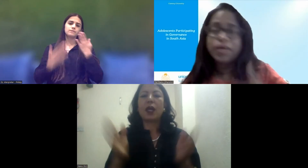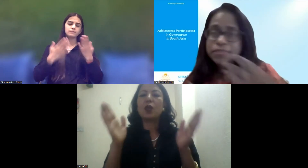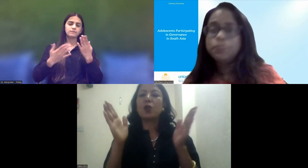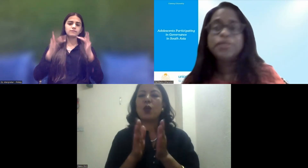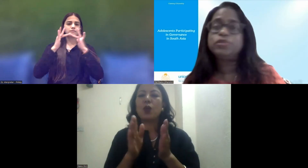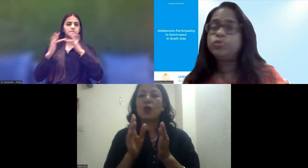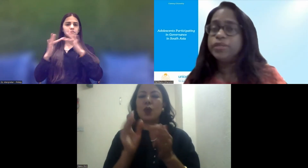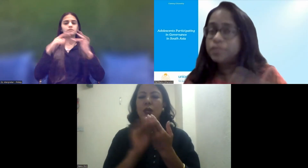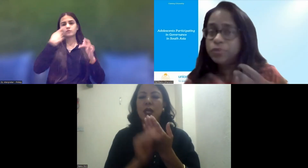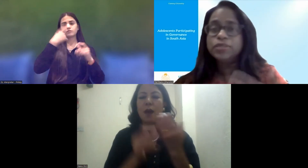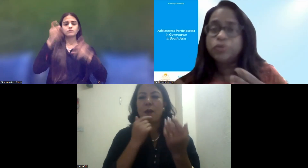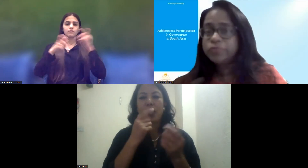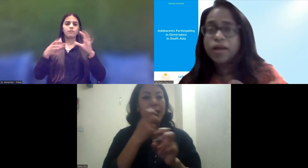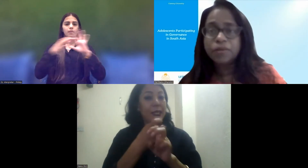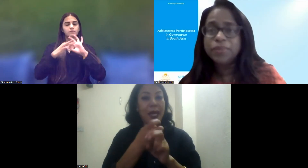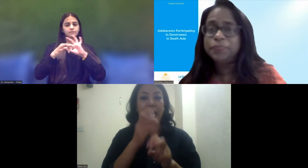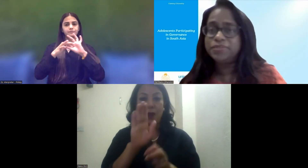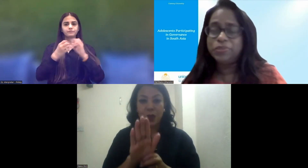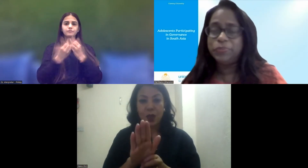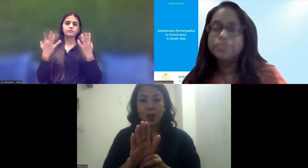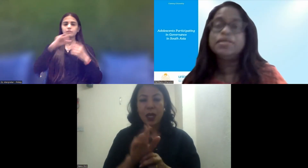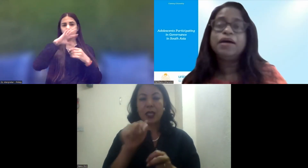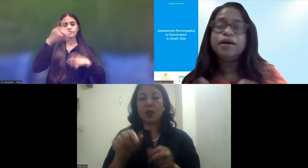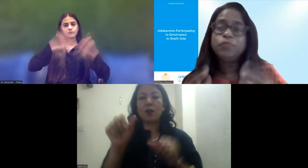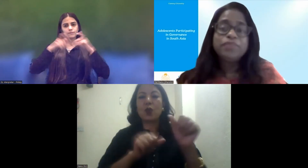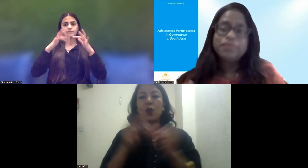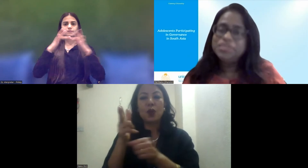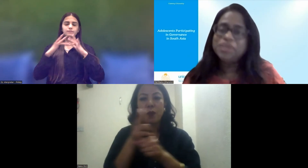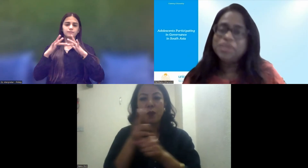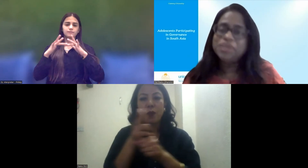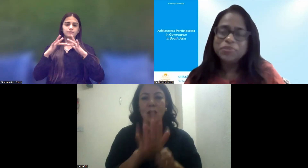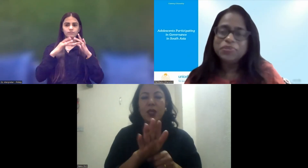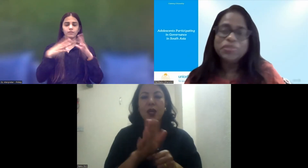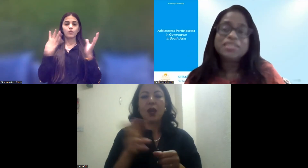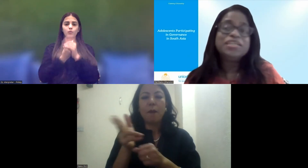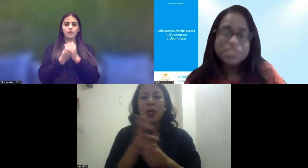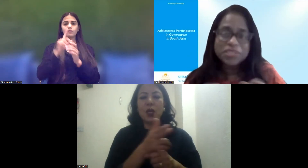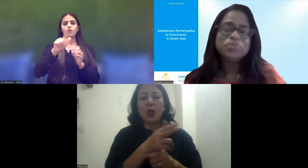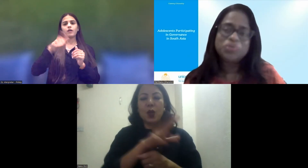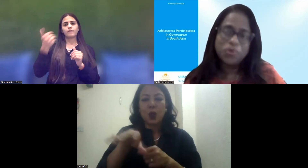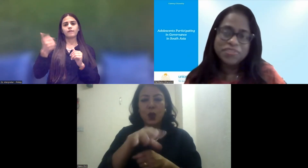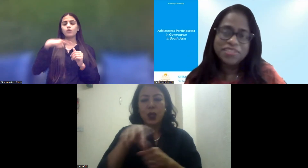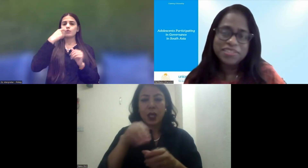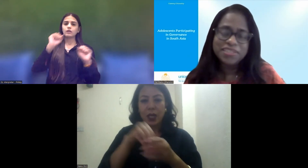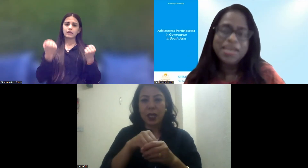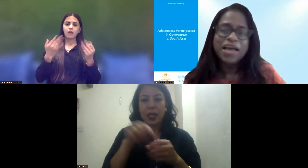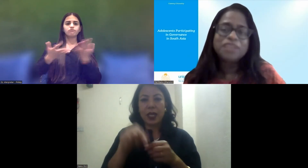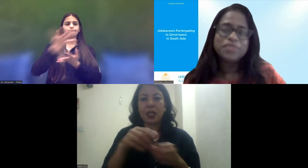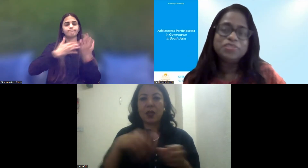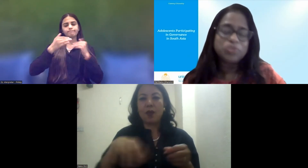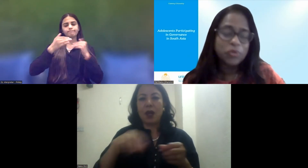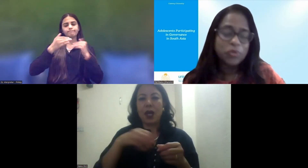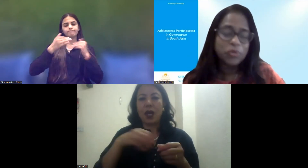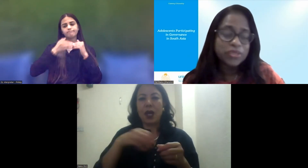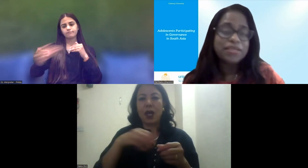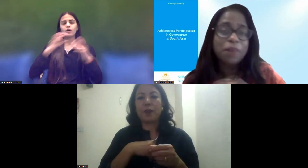who participated today, including a lot of young people's networks with each other, so that you can continue this conversation as well